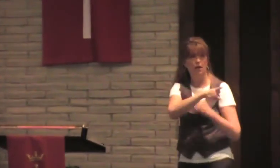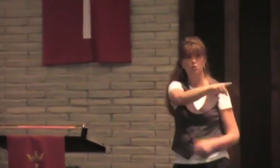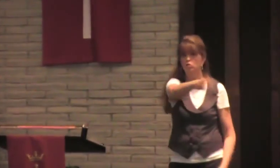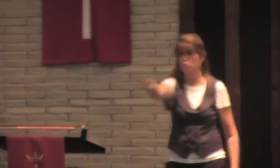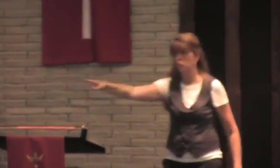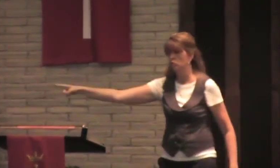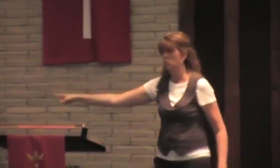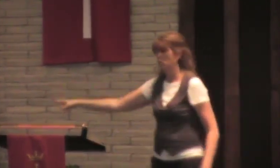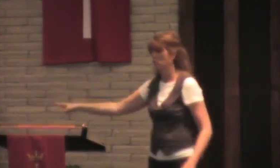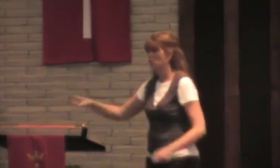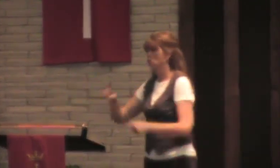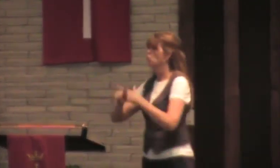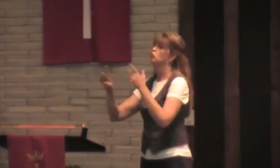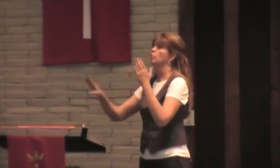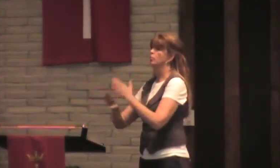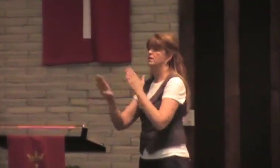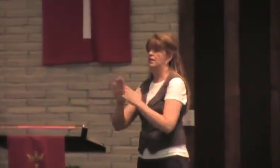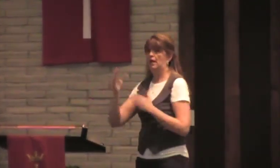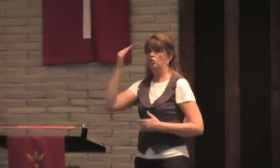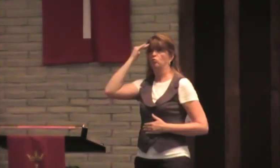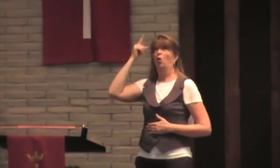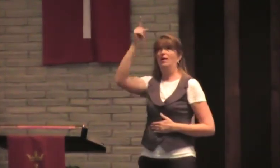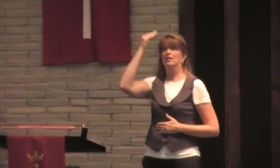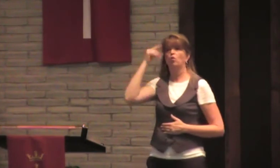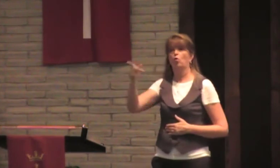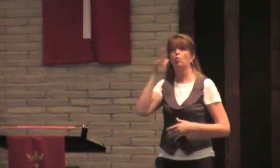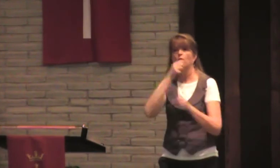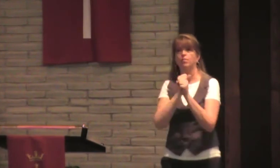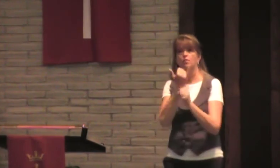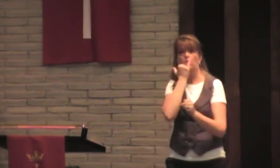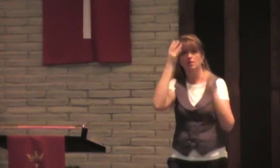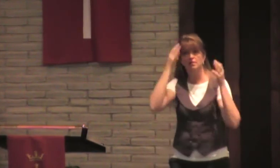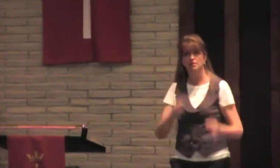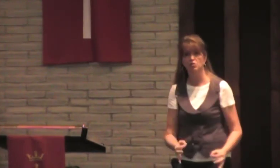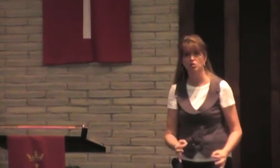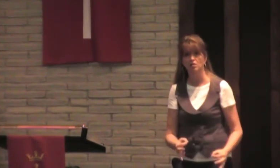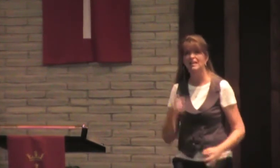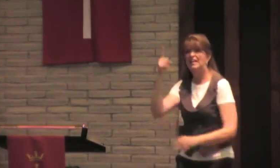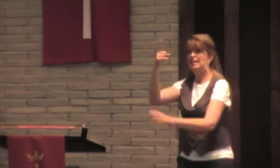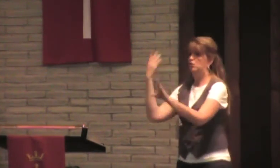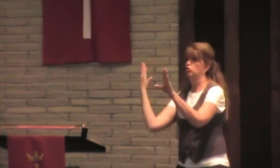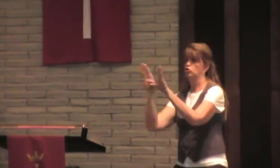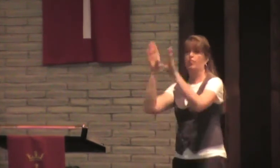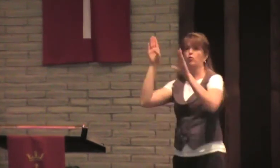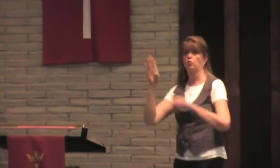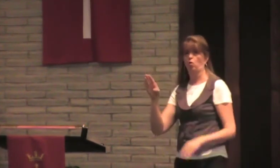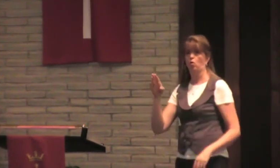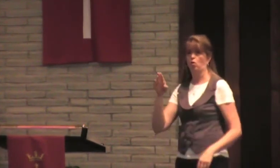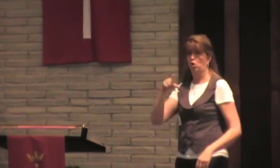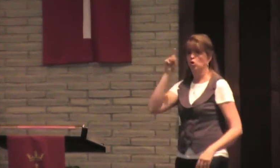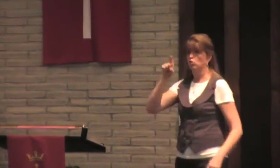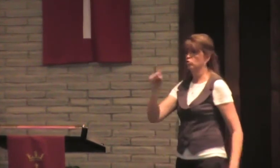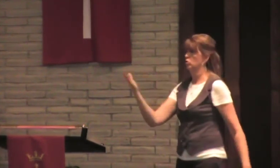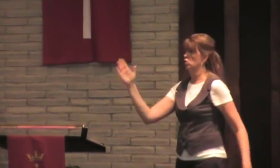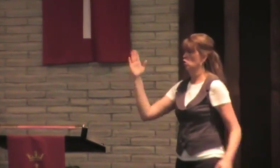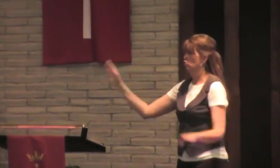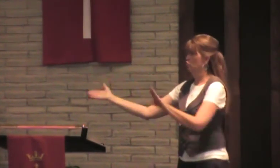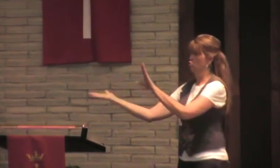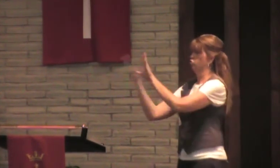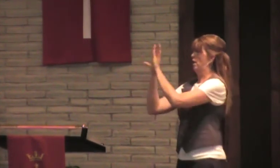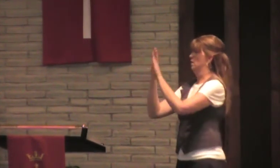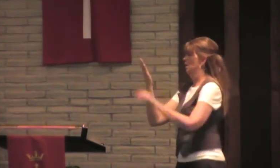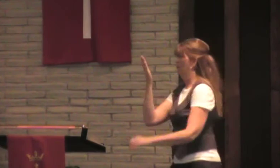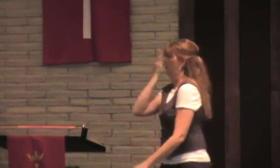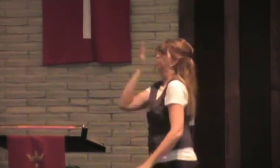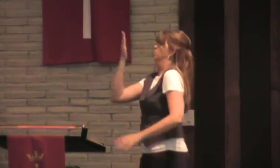But sometimes God shuts the door to protect you. He knows that you will make the wrong decision, so He shuts the